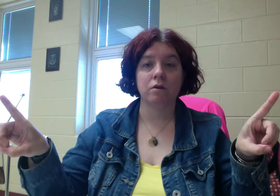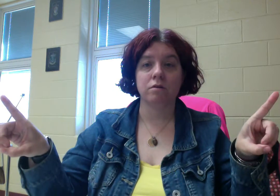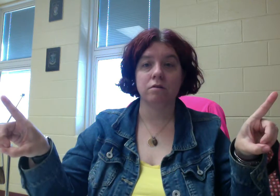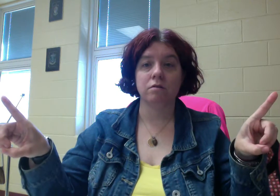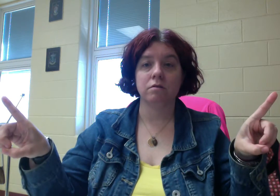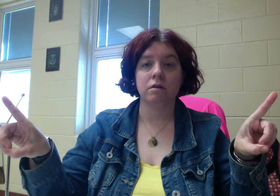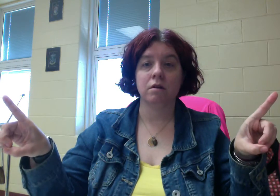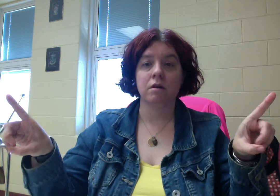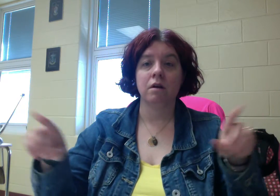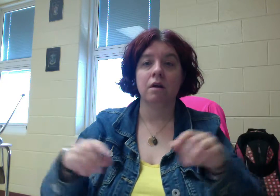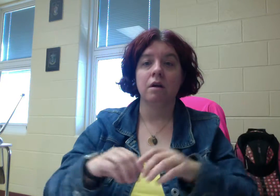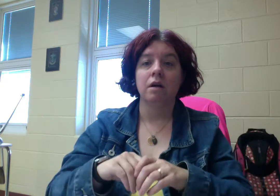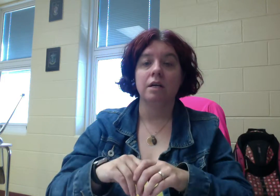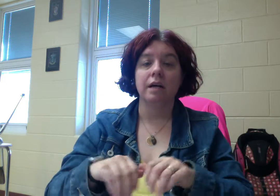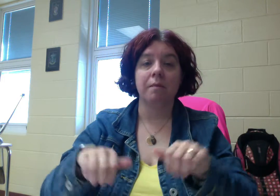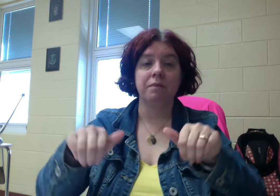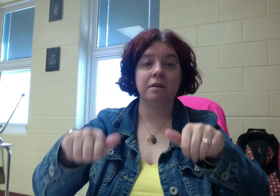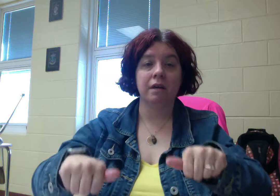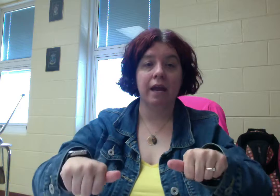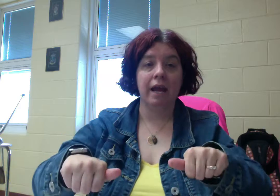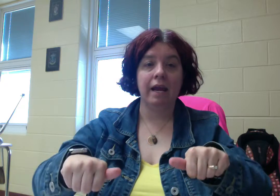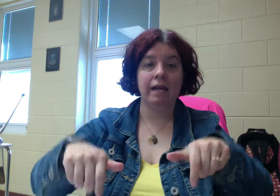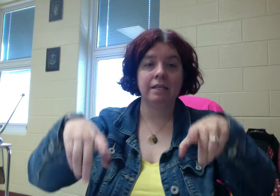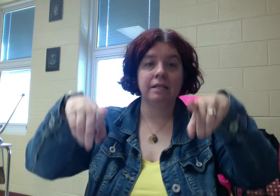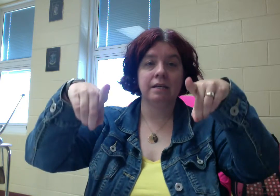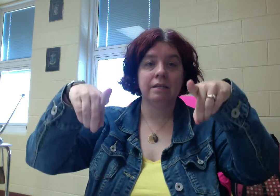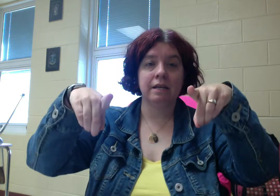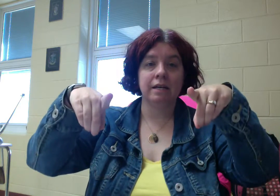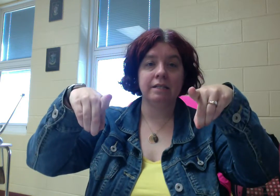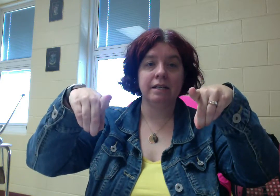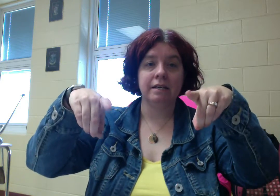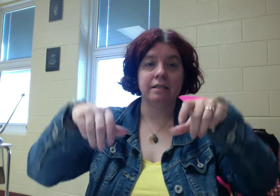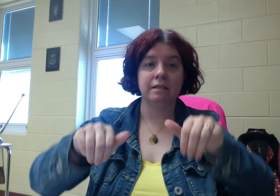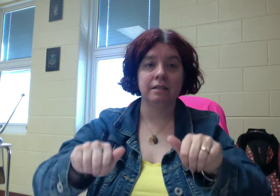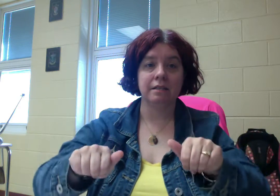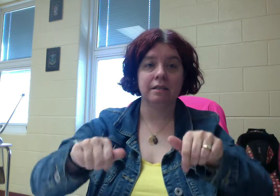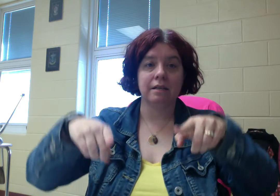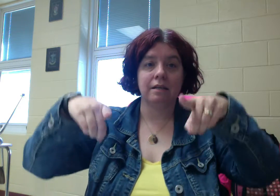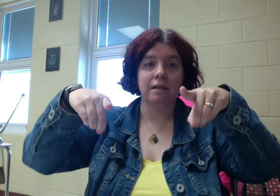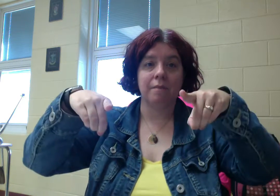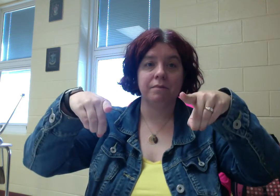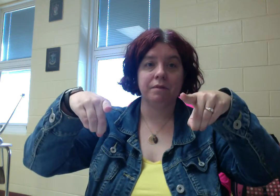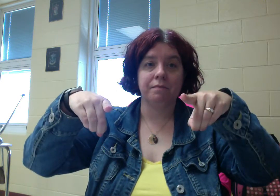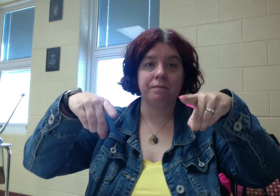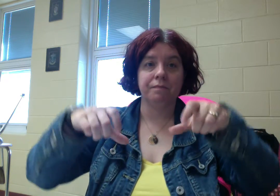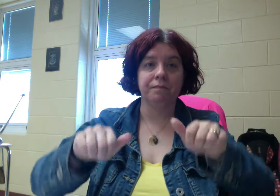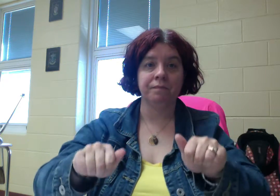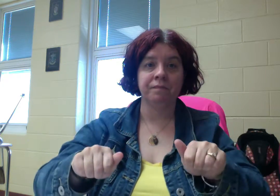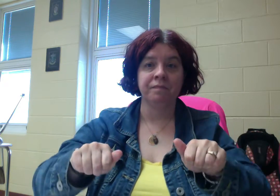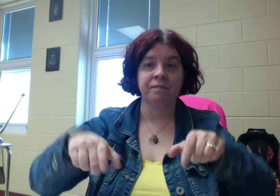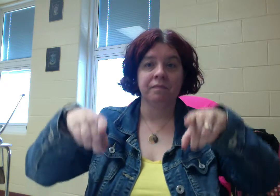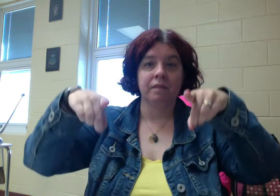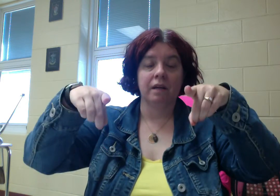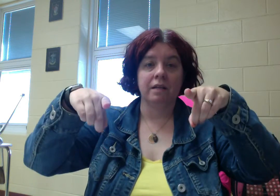divorce. Adopted, A's, sign D's. Adopted.